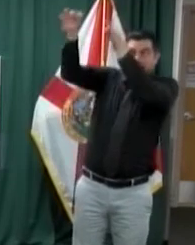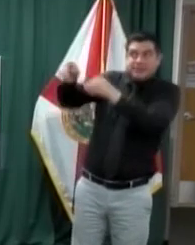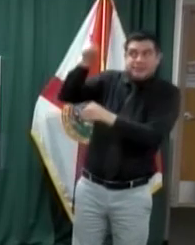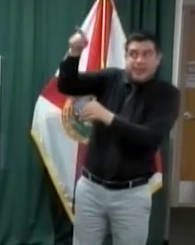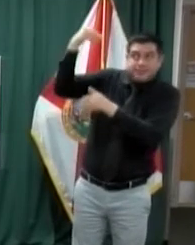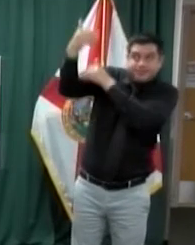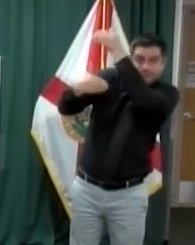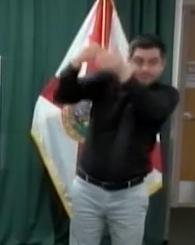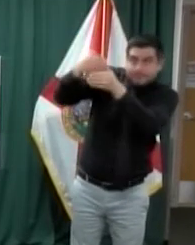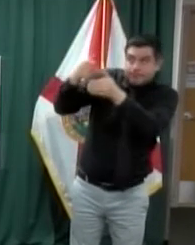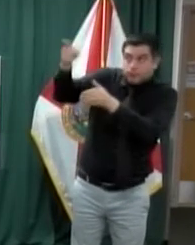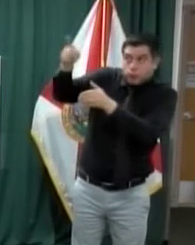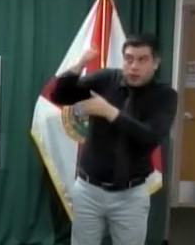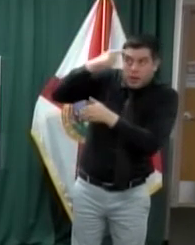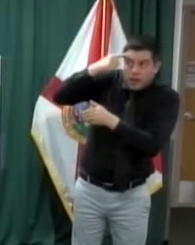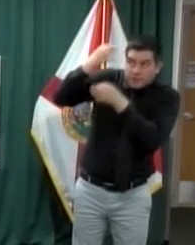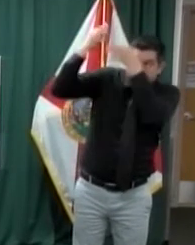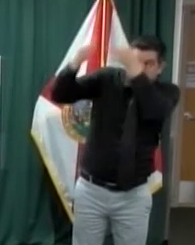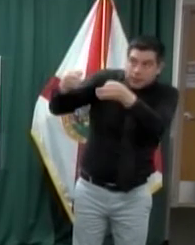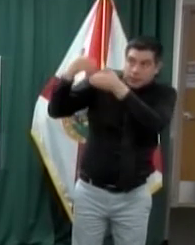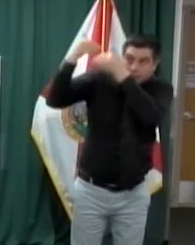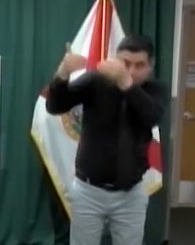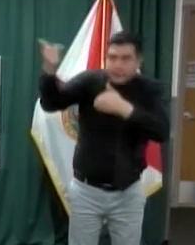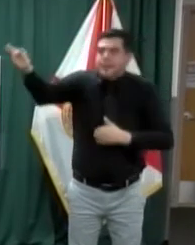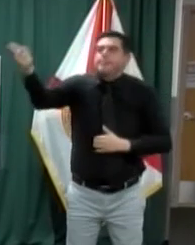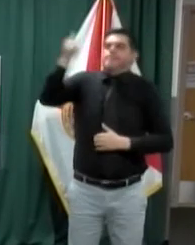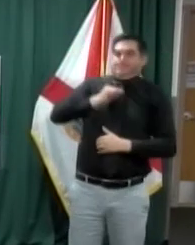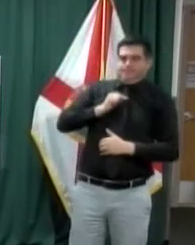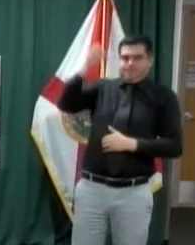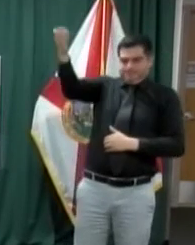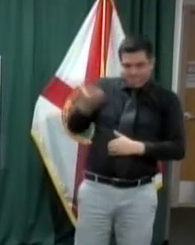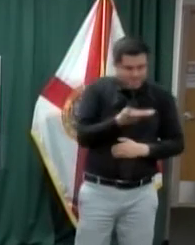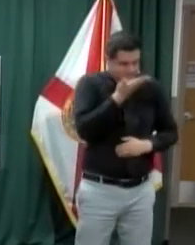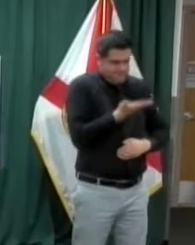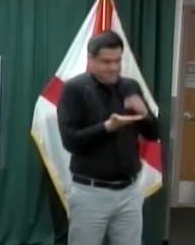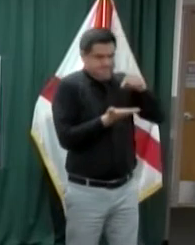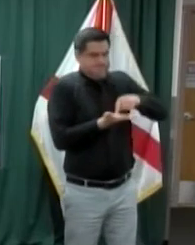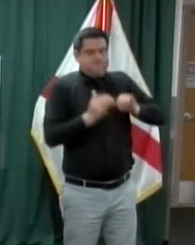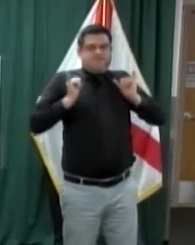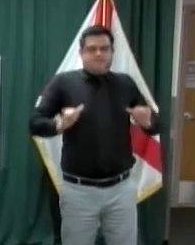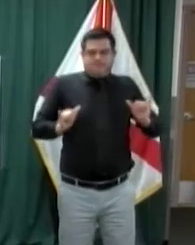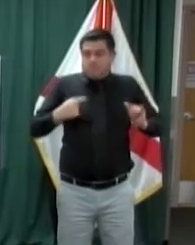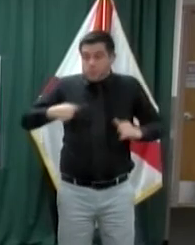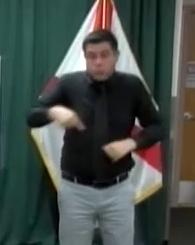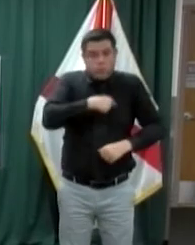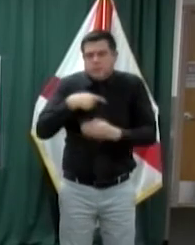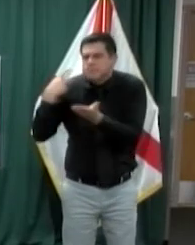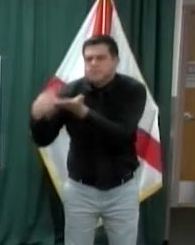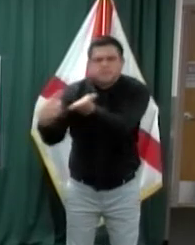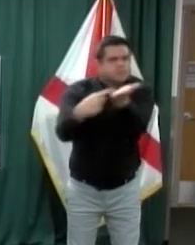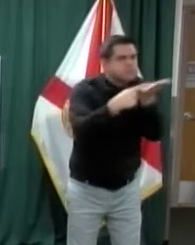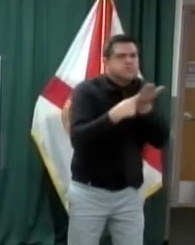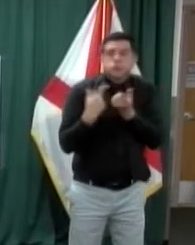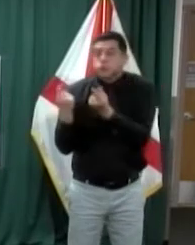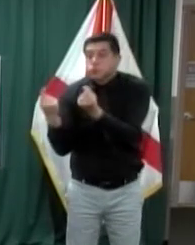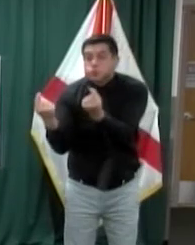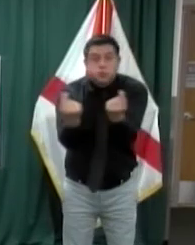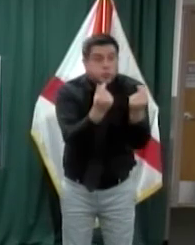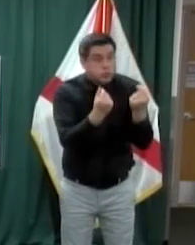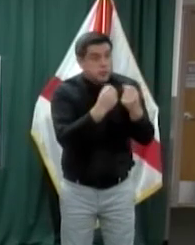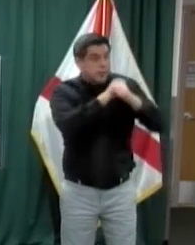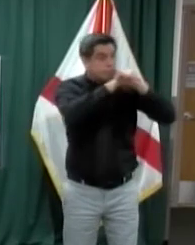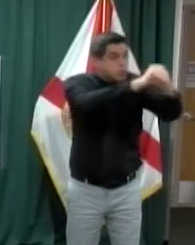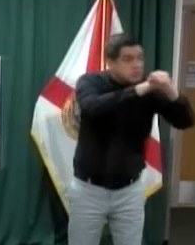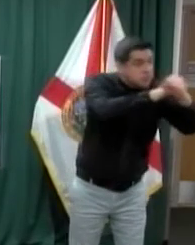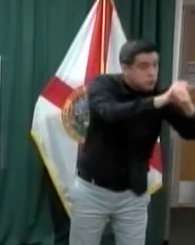goal is to do what's right, do it smart, and of course, we want to keep everybody healthy, but we also would like to get as many people back to